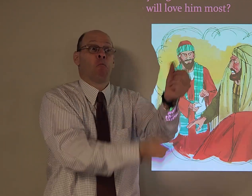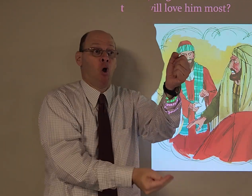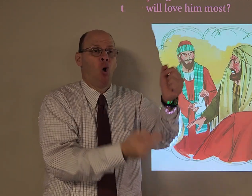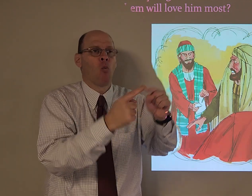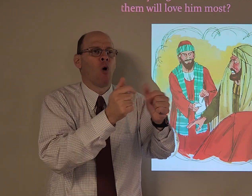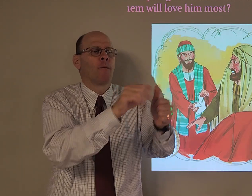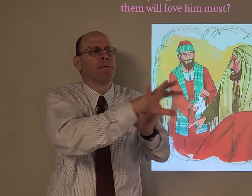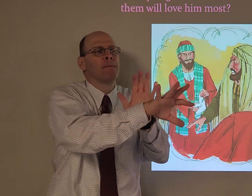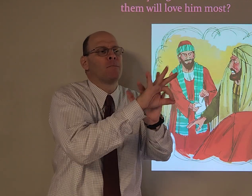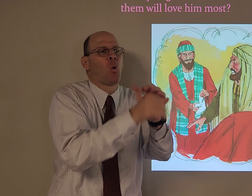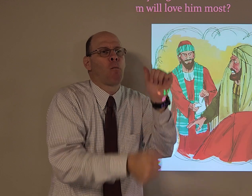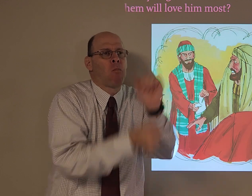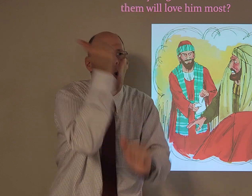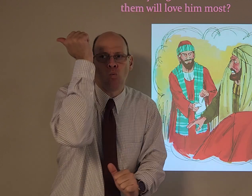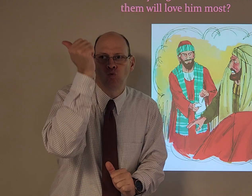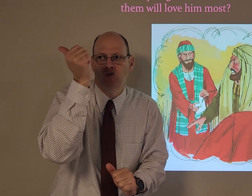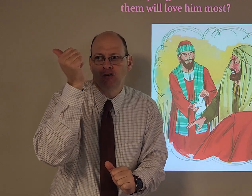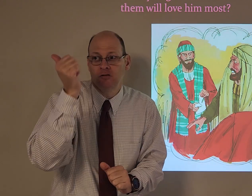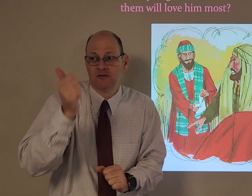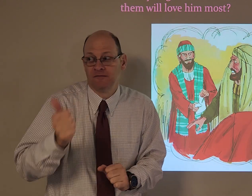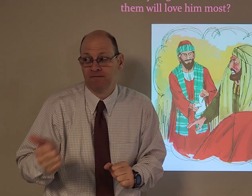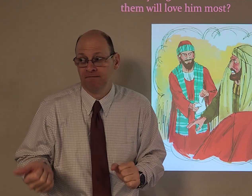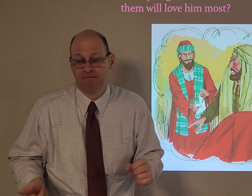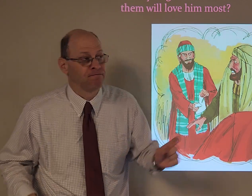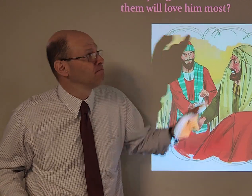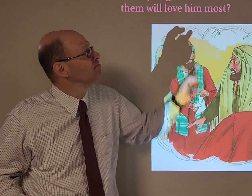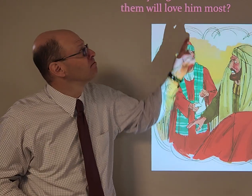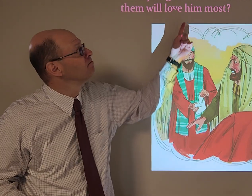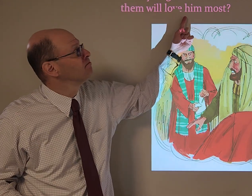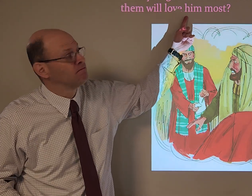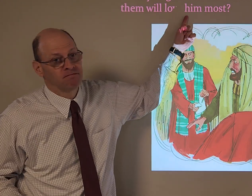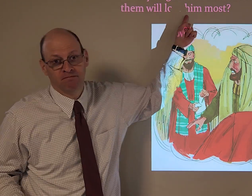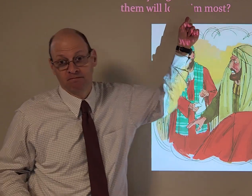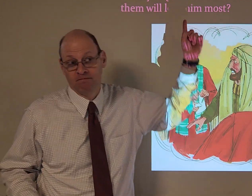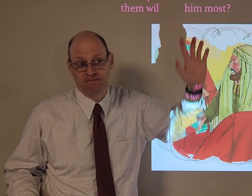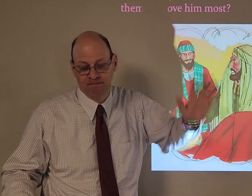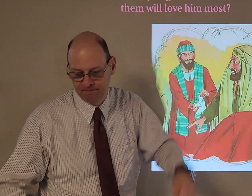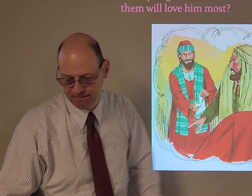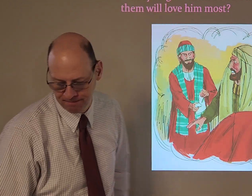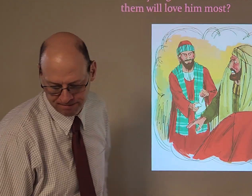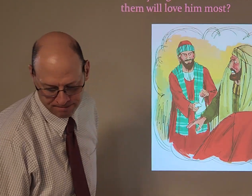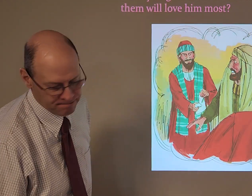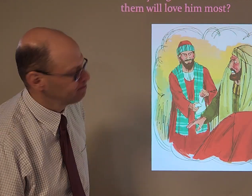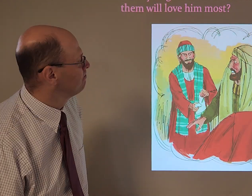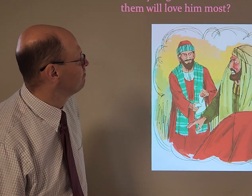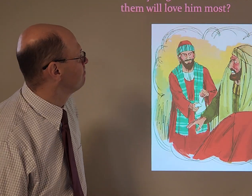Which one of the men will love the creditor most because he forgave their debt? In